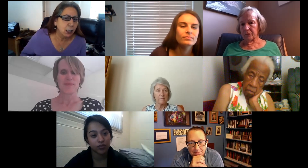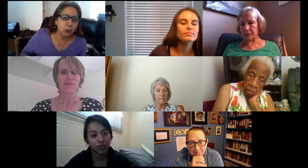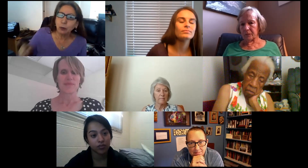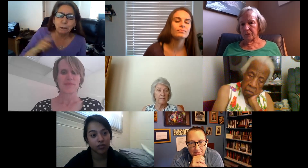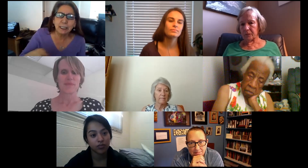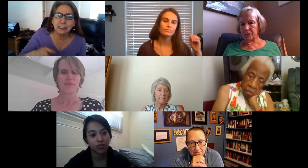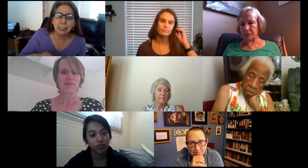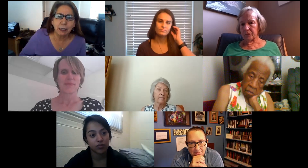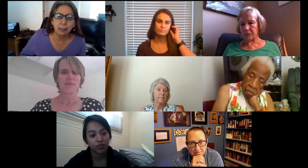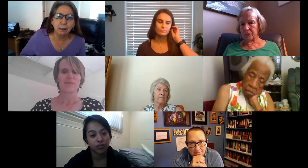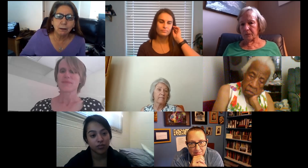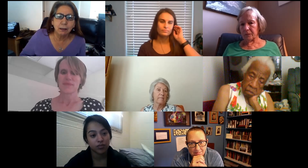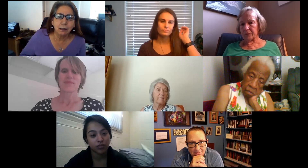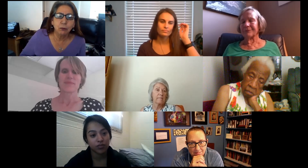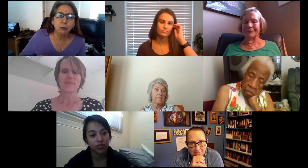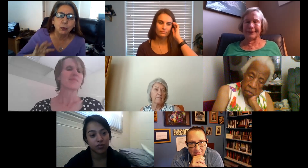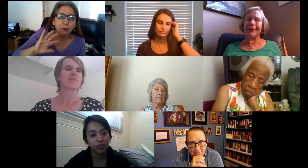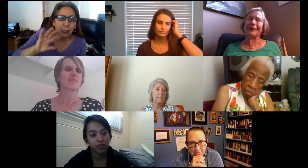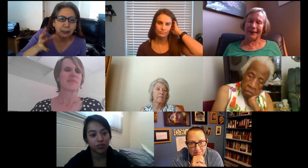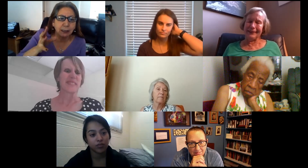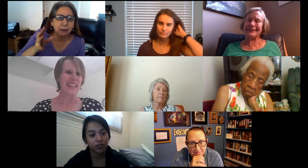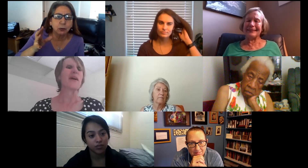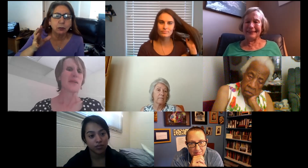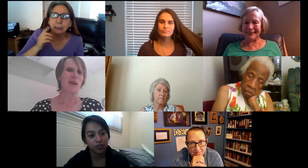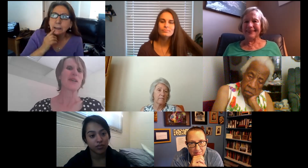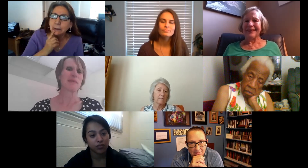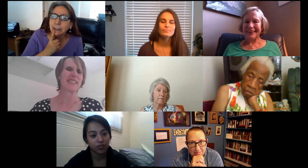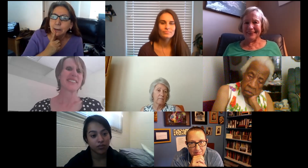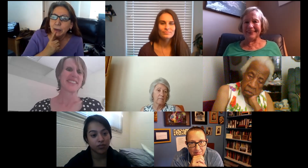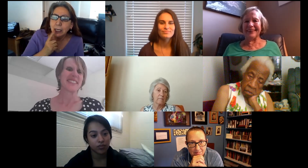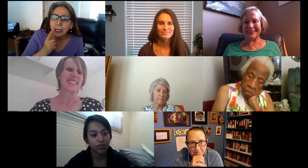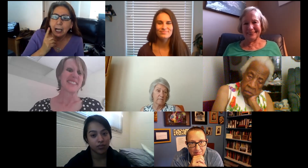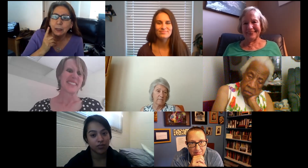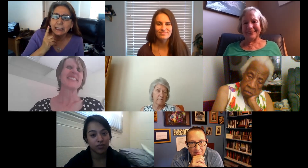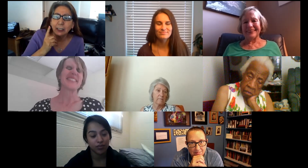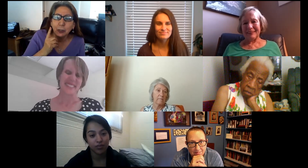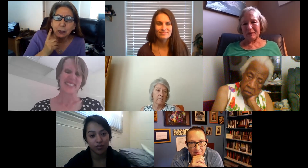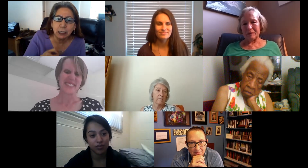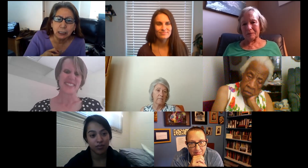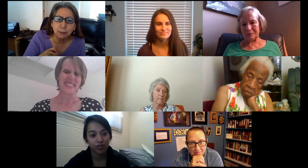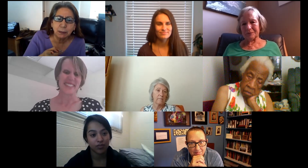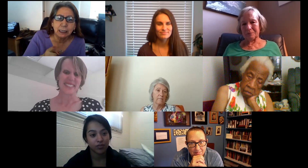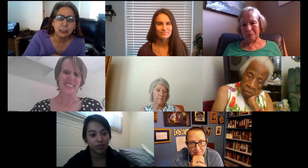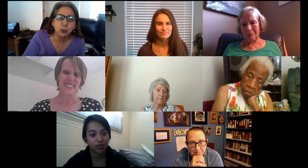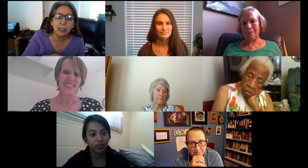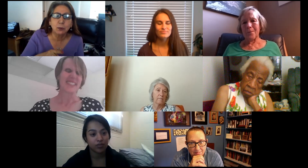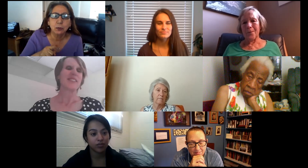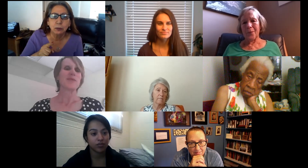don't repeat the same thing, rephrase it. So let's see, okay, I was telling you this, but this is what I'm,